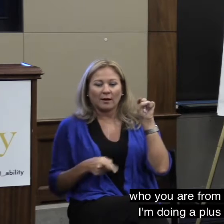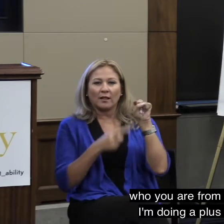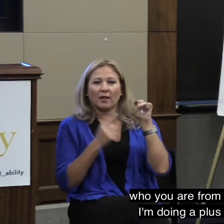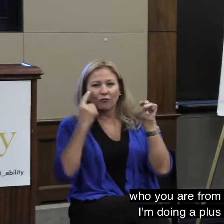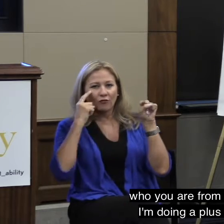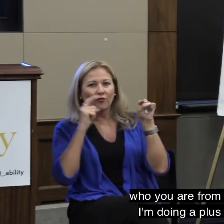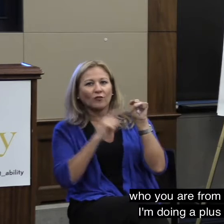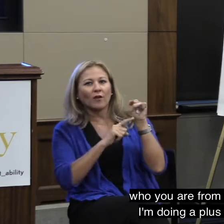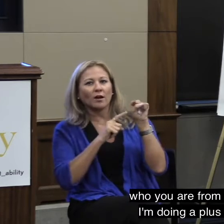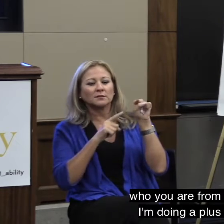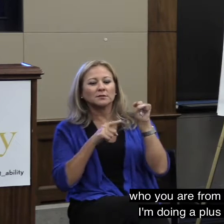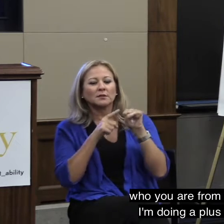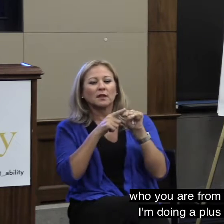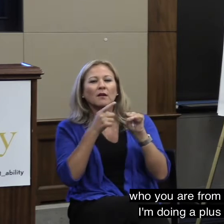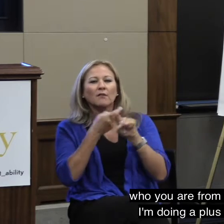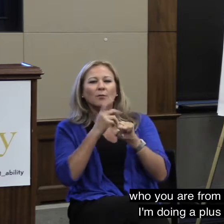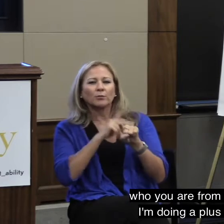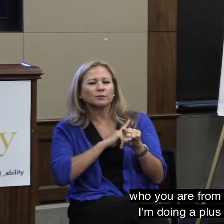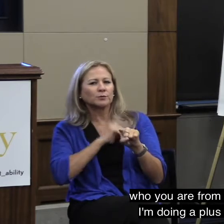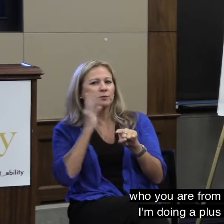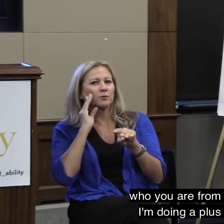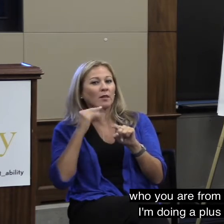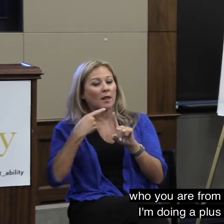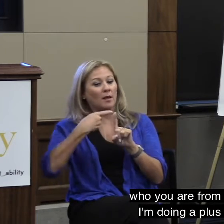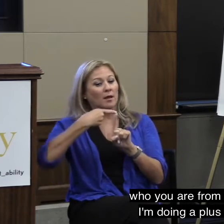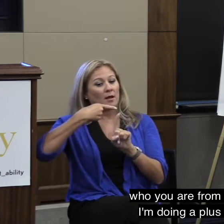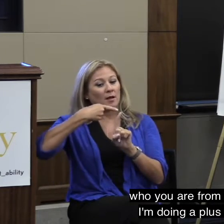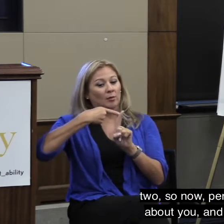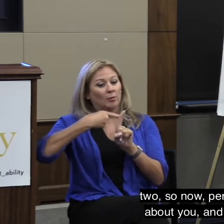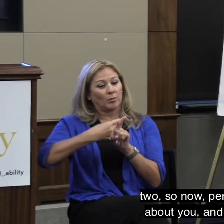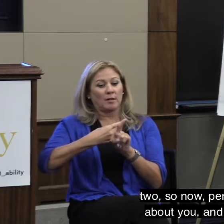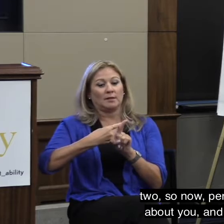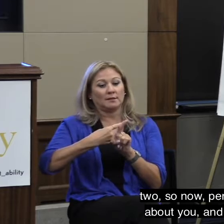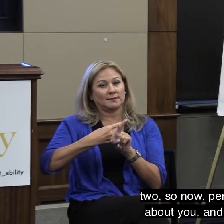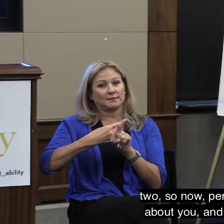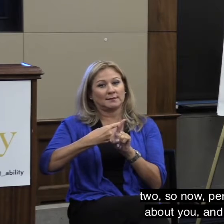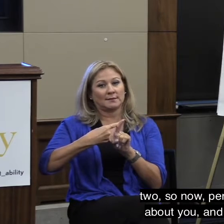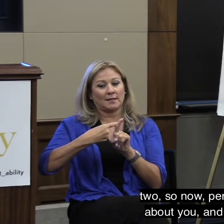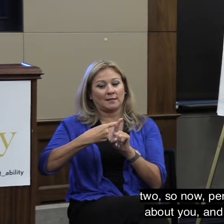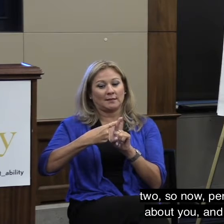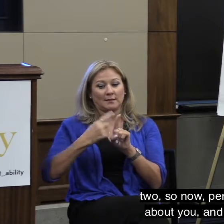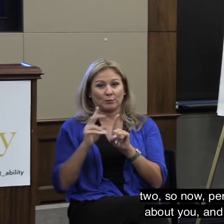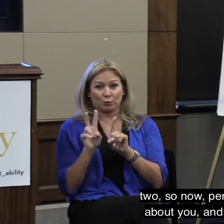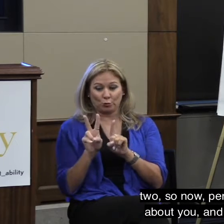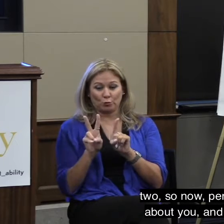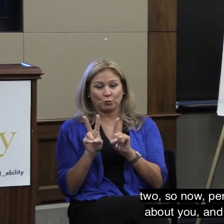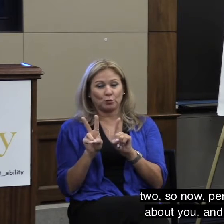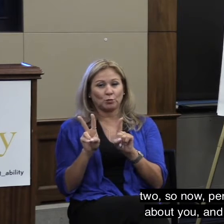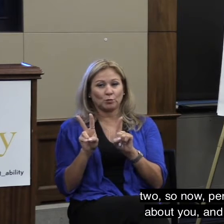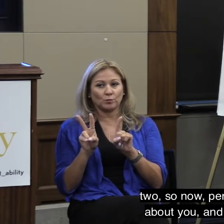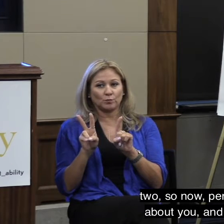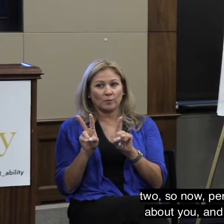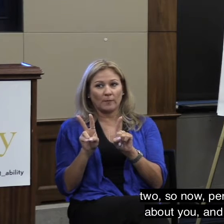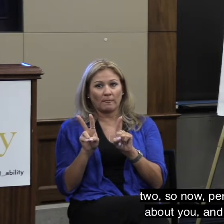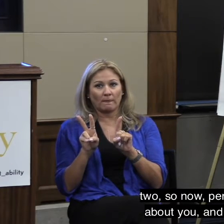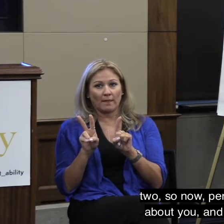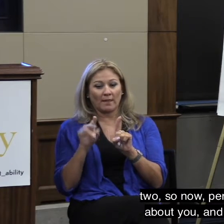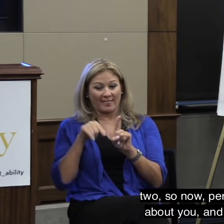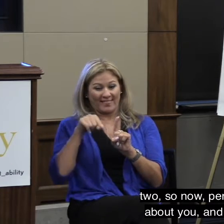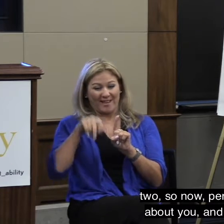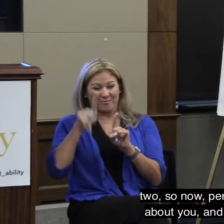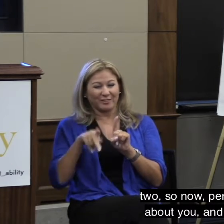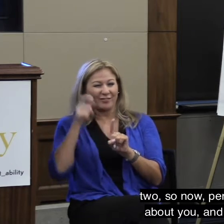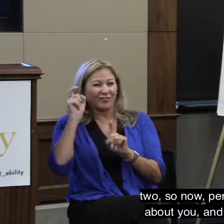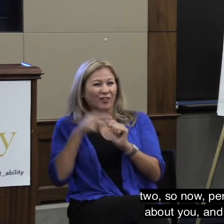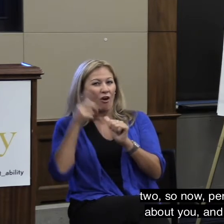from personal experience. So then I'm doing a plus sign next to person number two. So now person number two first heard about you,